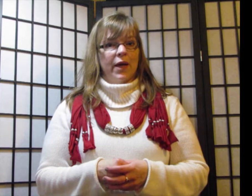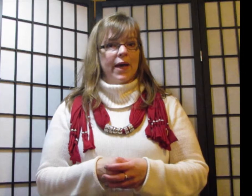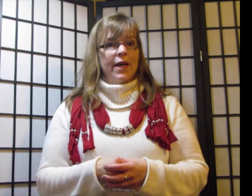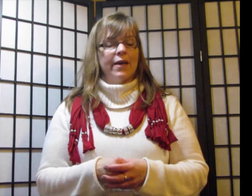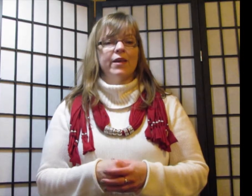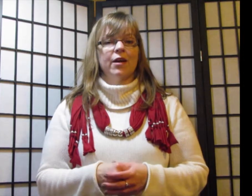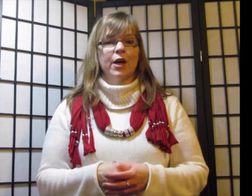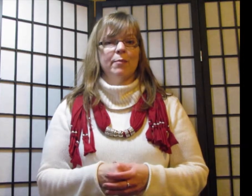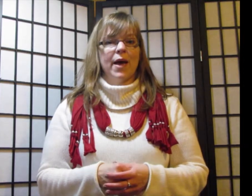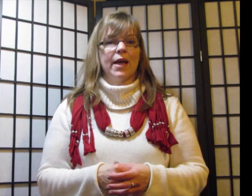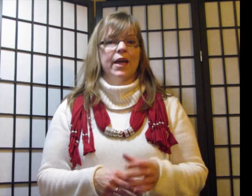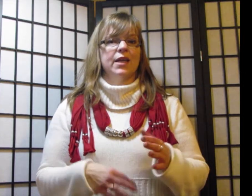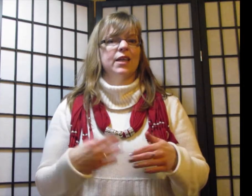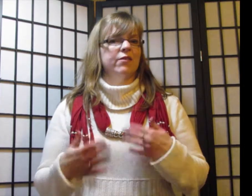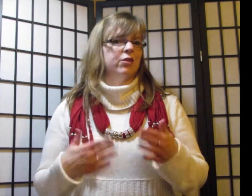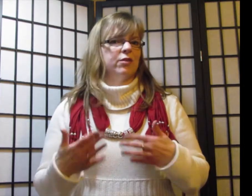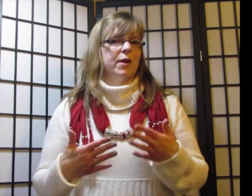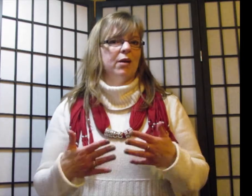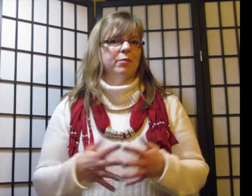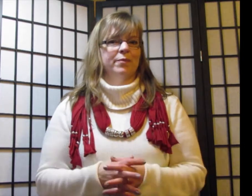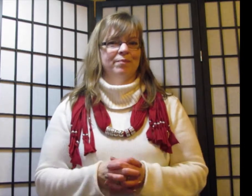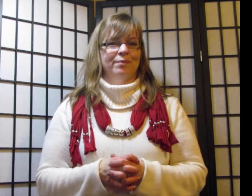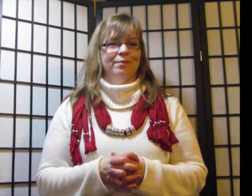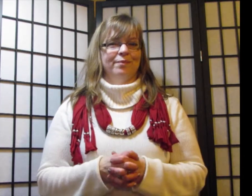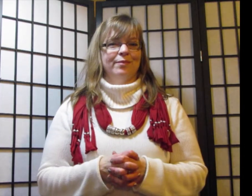Okay? And then I'll come back and give you some help.